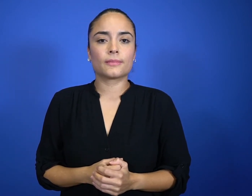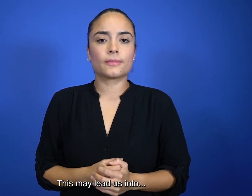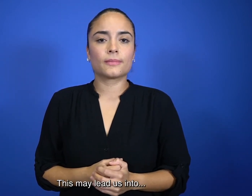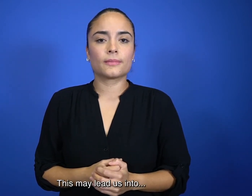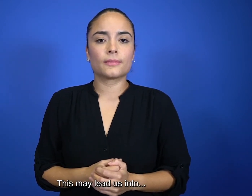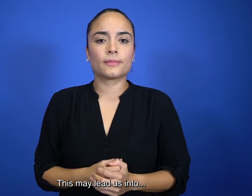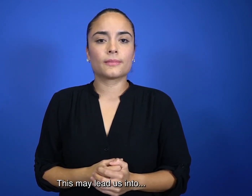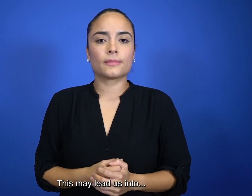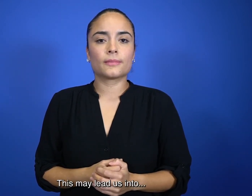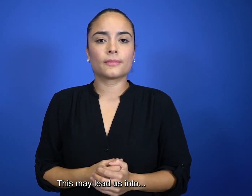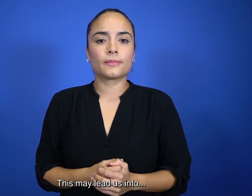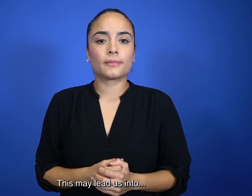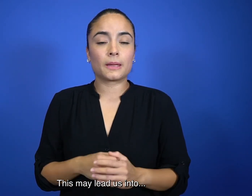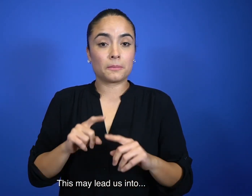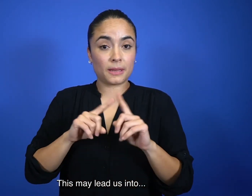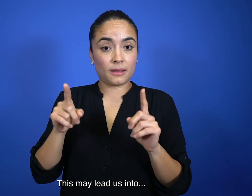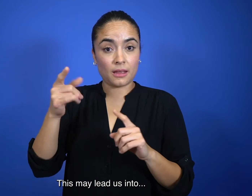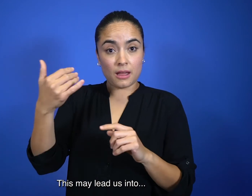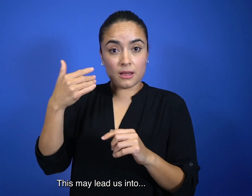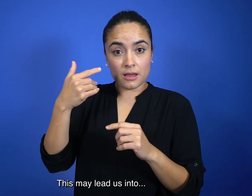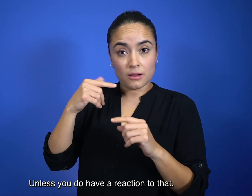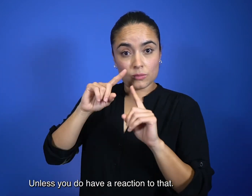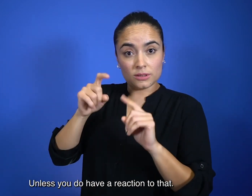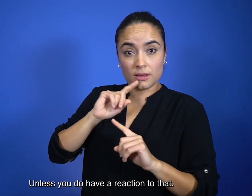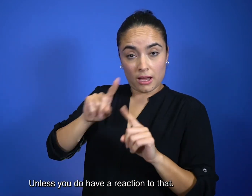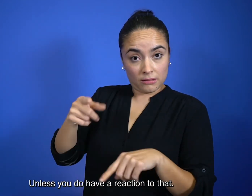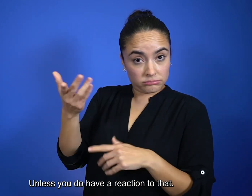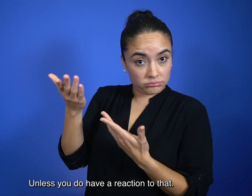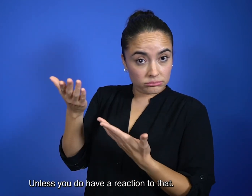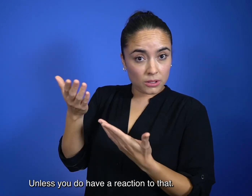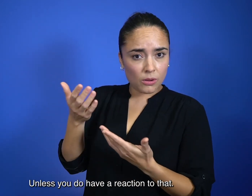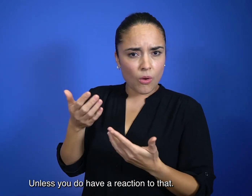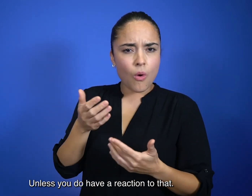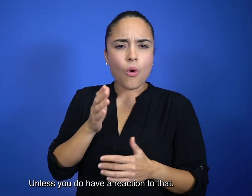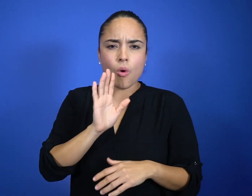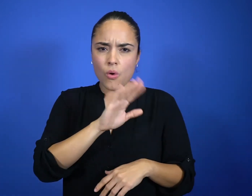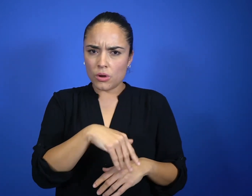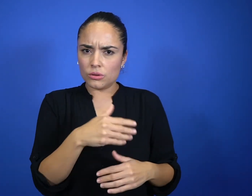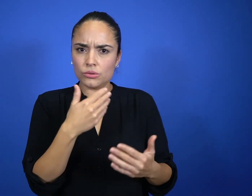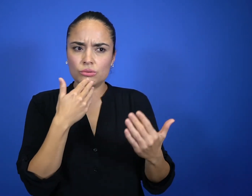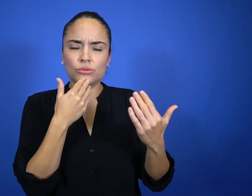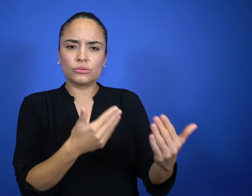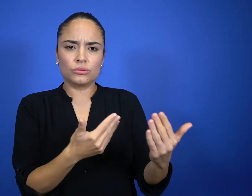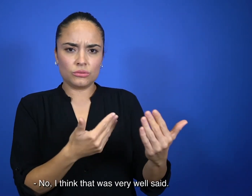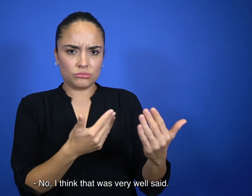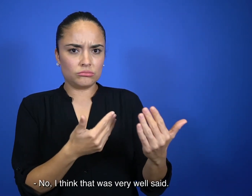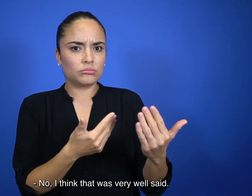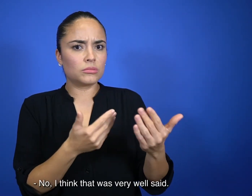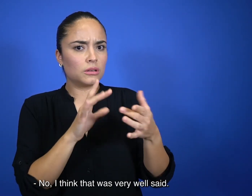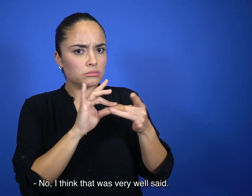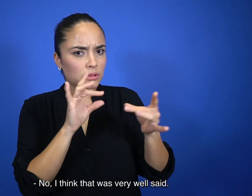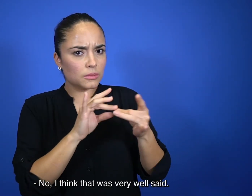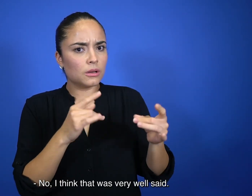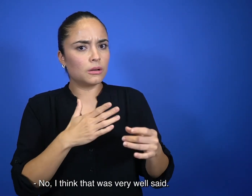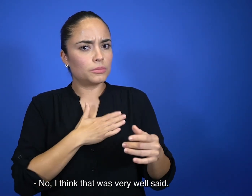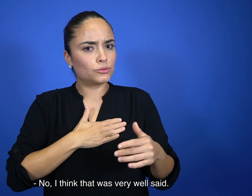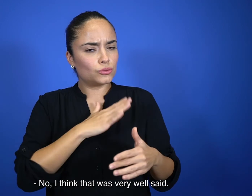This may lead us into, unless do you have a reaction to that? No, I think that was very well said.